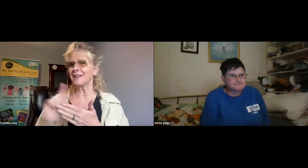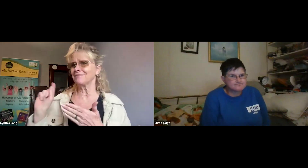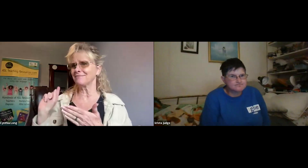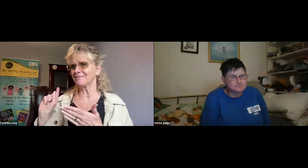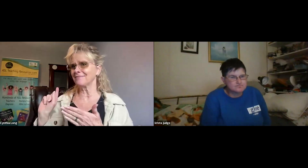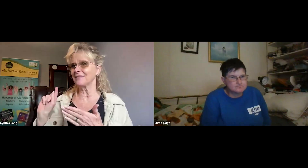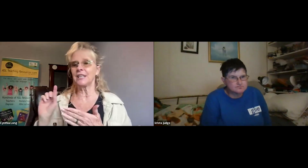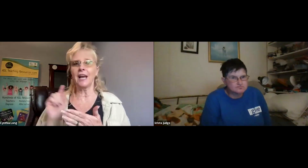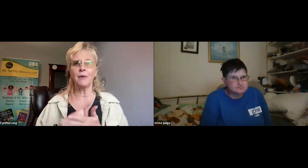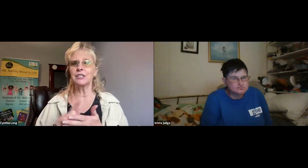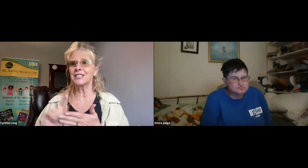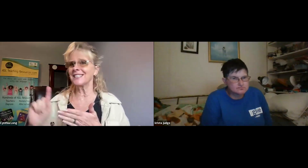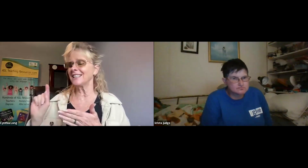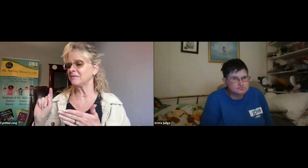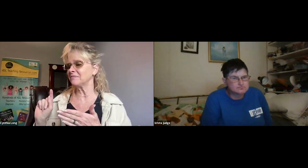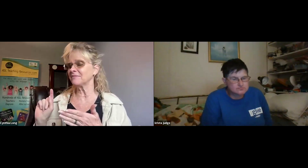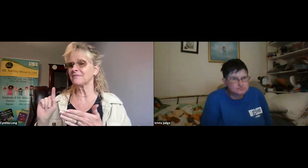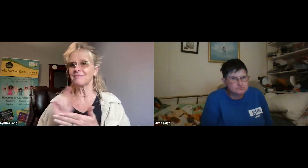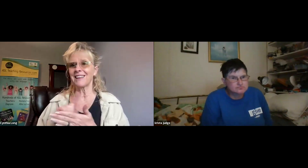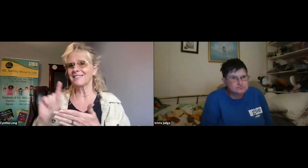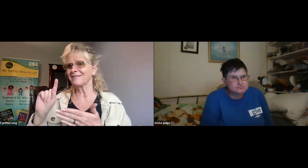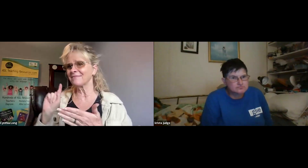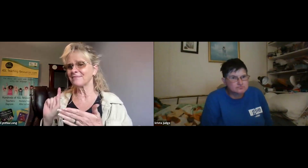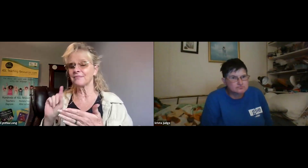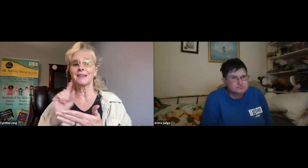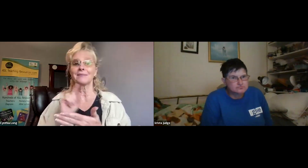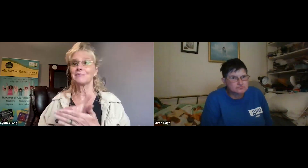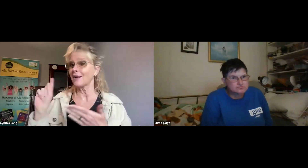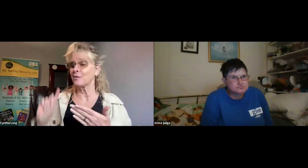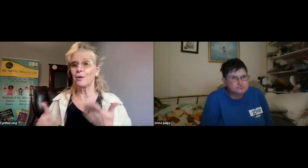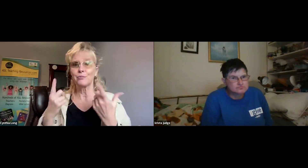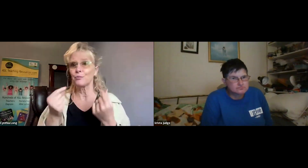if I was saying, see how I just did it?